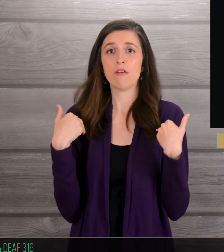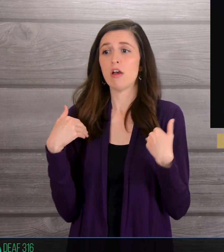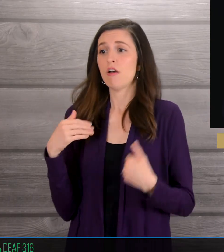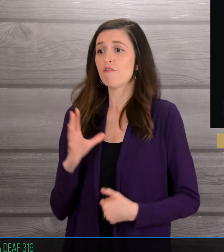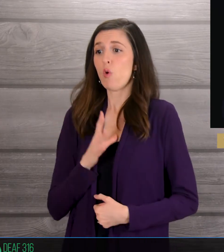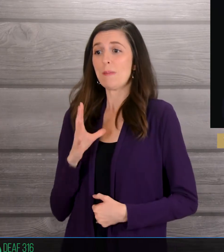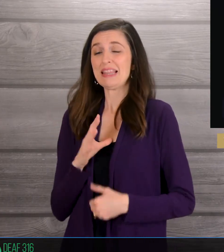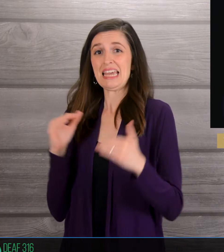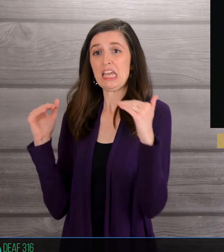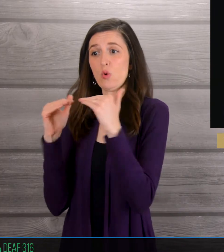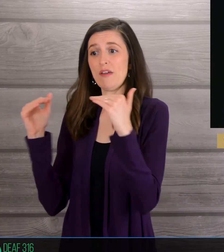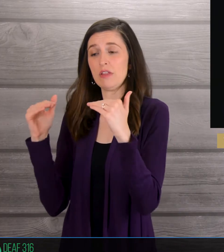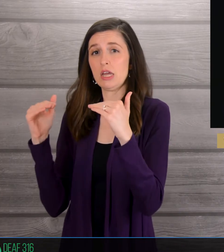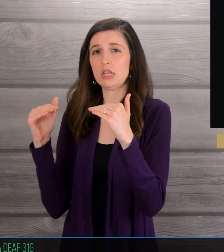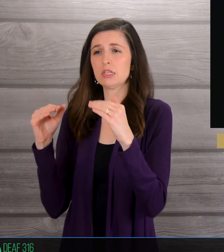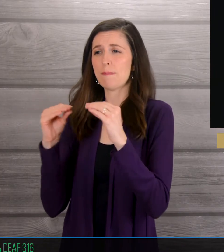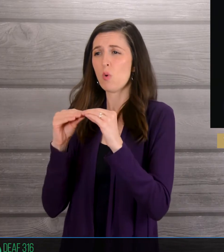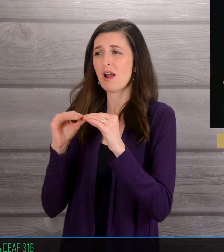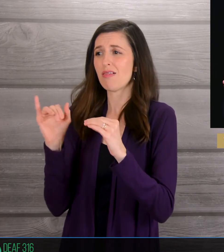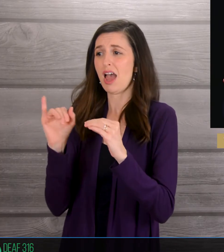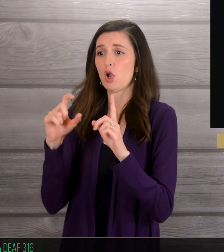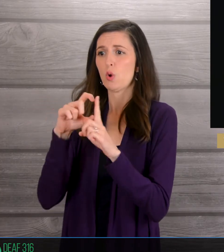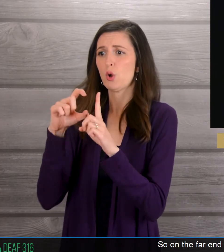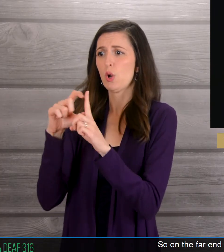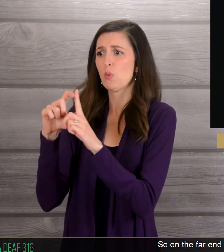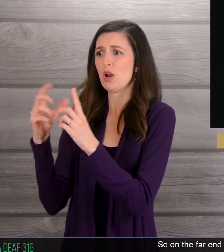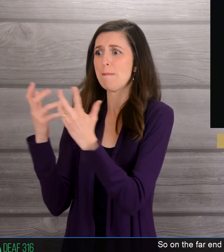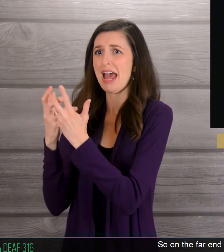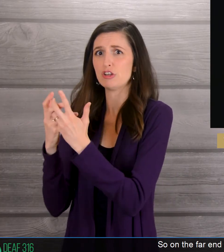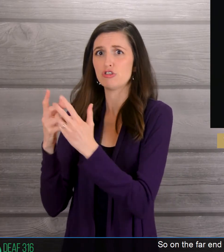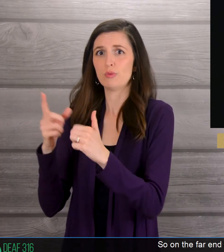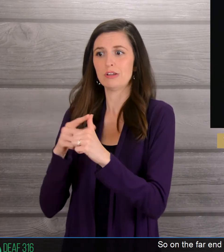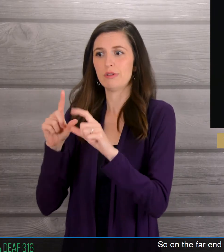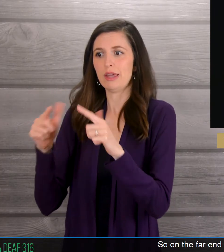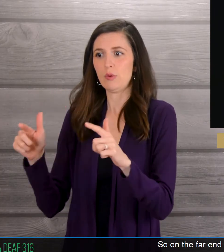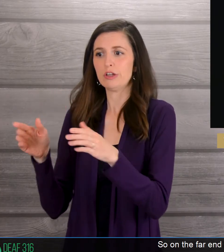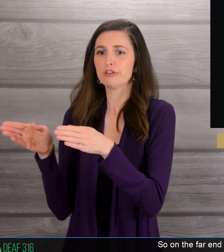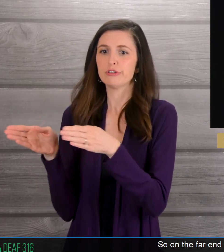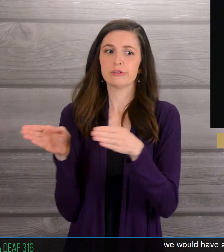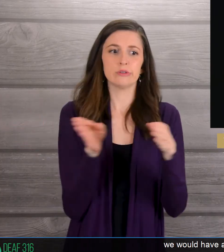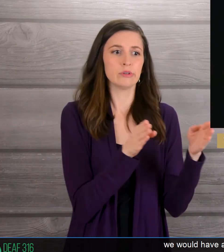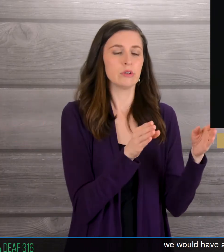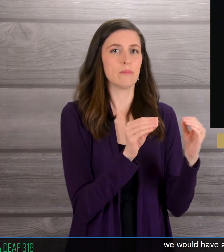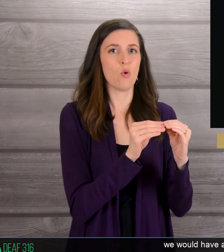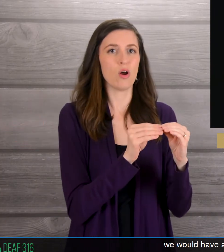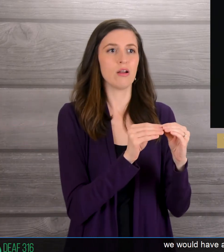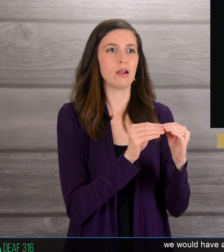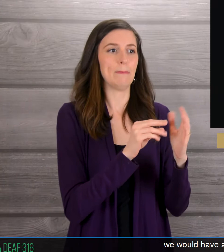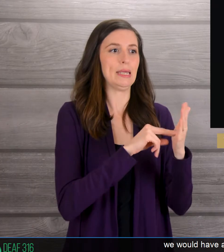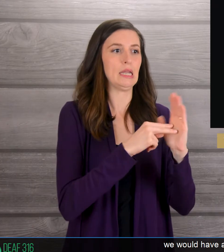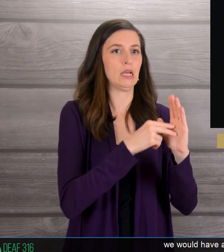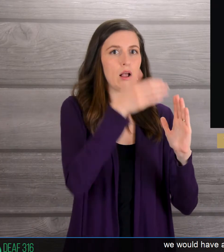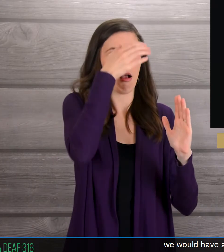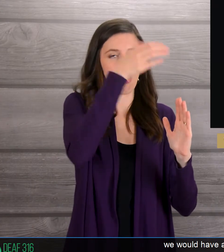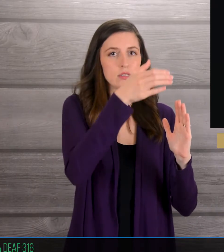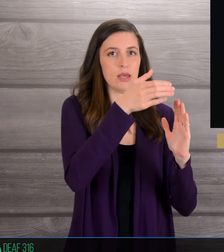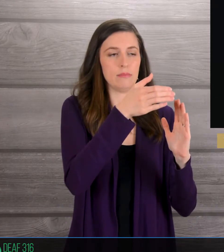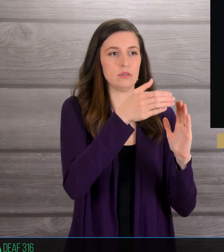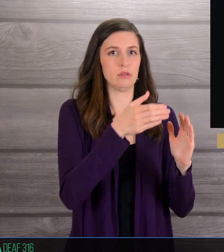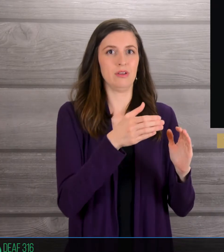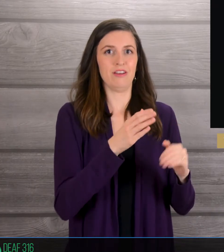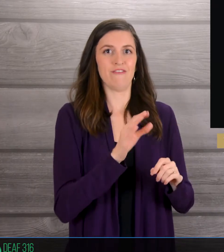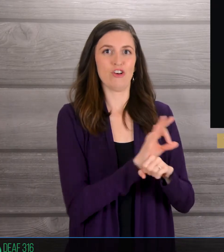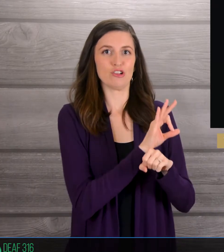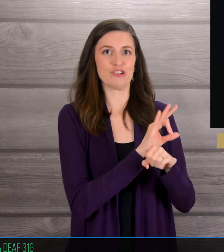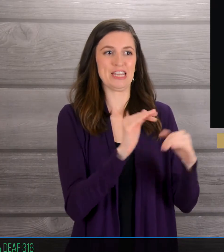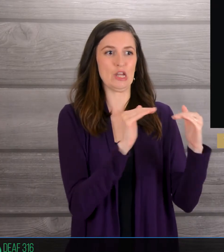more meaning for meaning, and that's more functionally equivalent. So on the far end here, more formally equivalent, we would have a New American Standard Bible. A